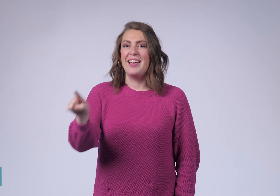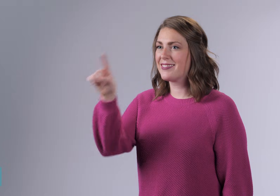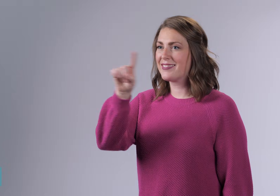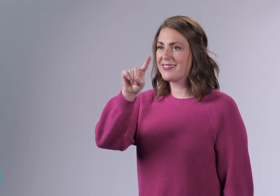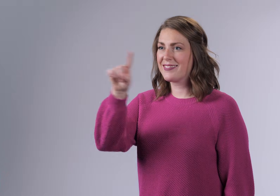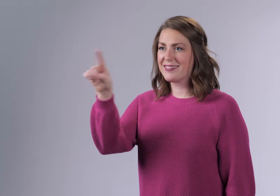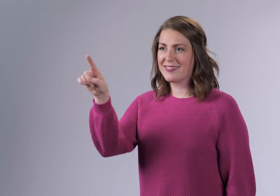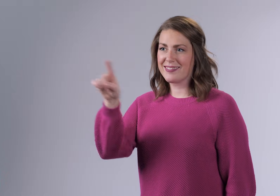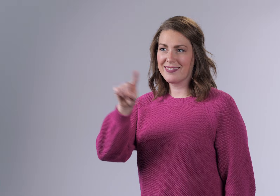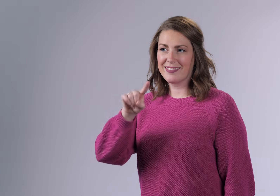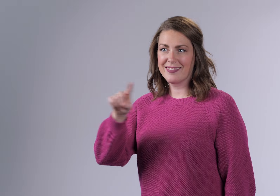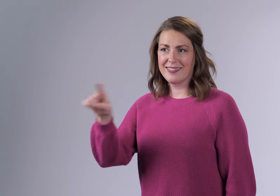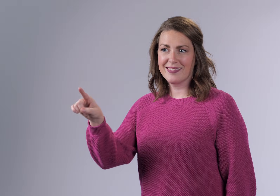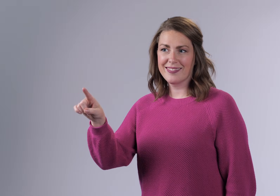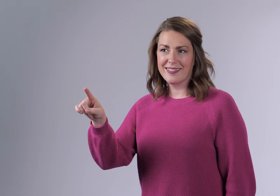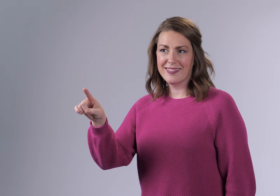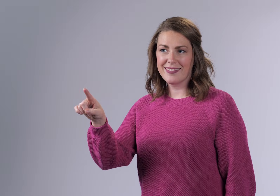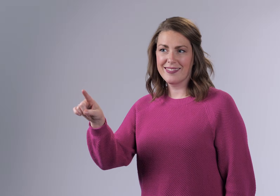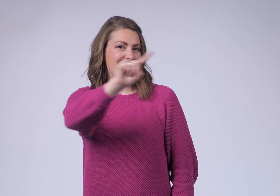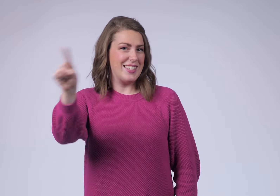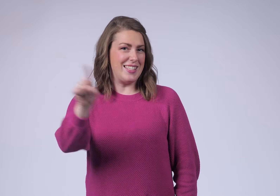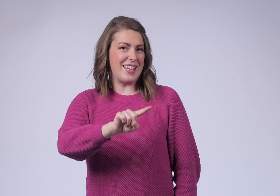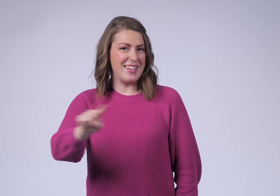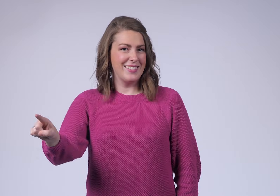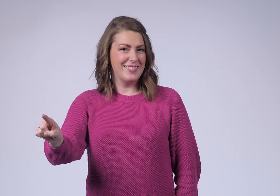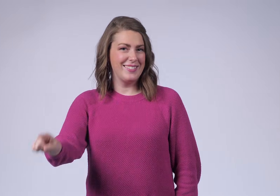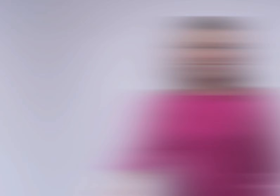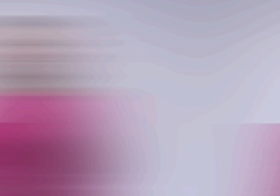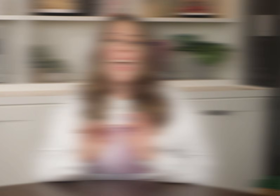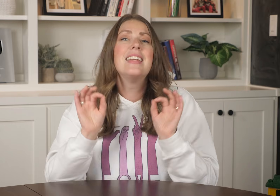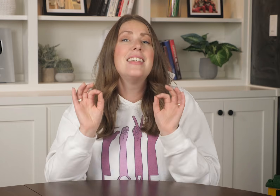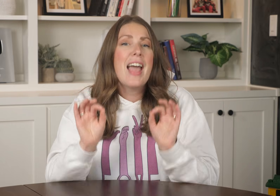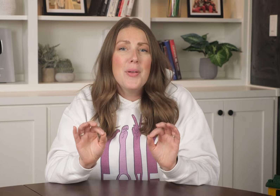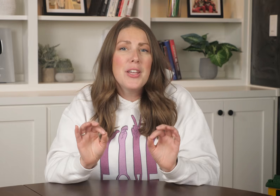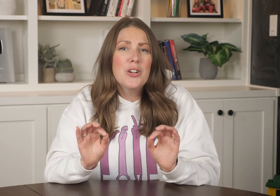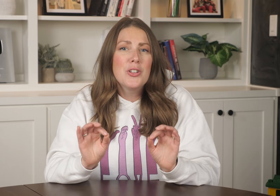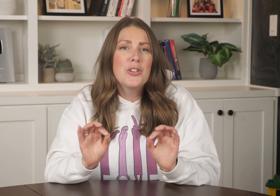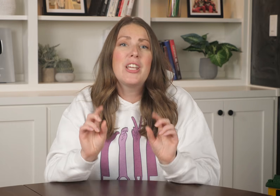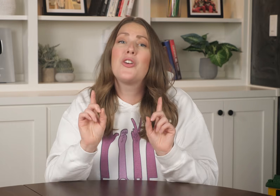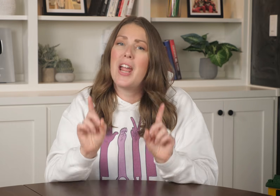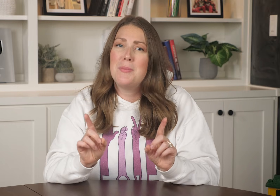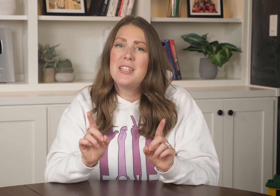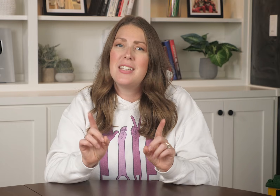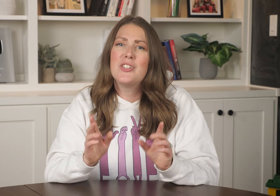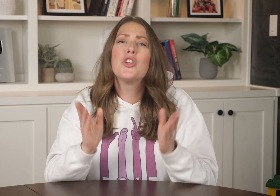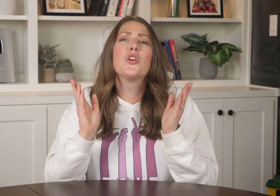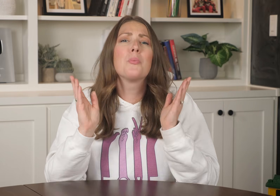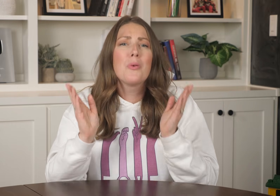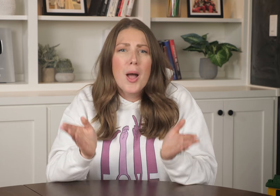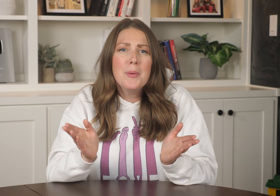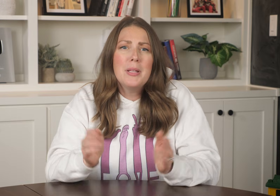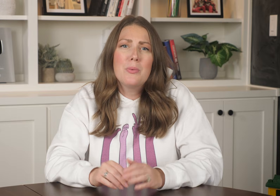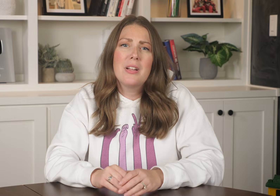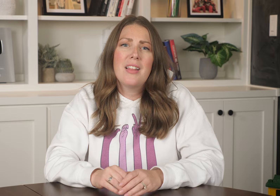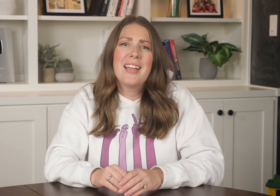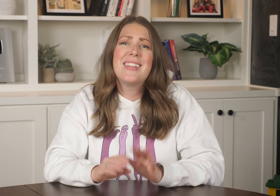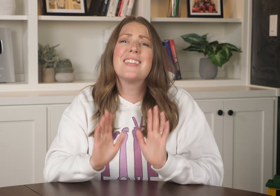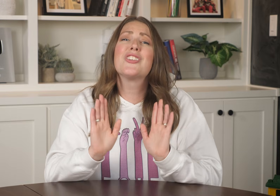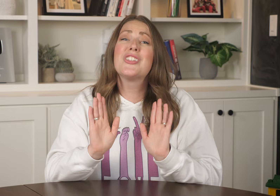Think of swishing it like Zorro. Z. Now that you're learning your ABCs, you're probably realizing there's still